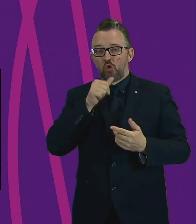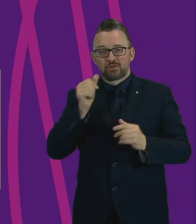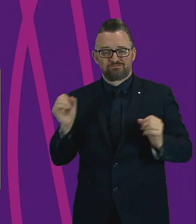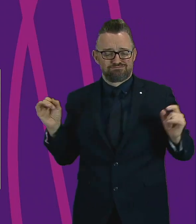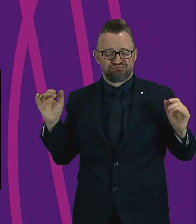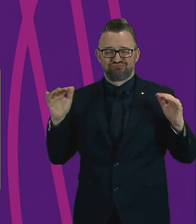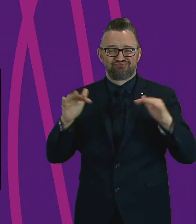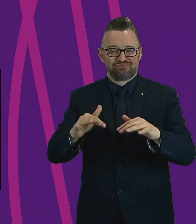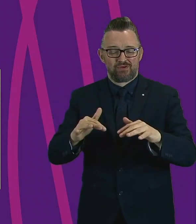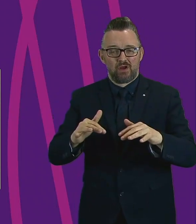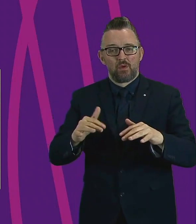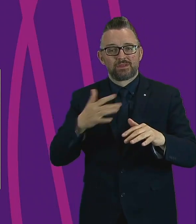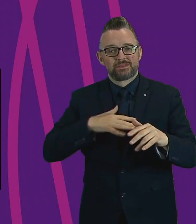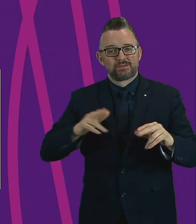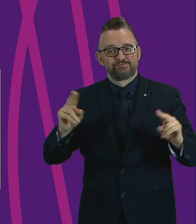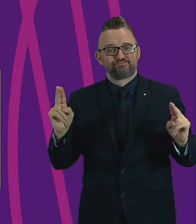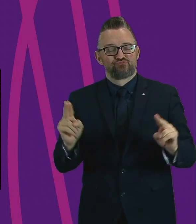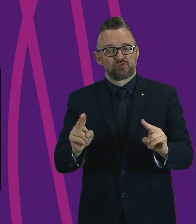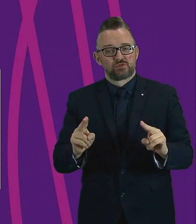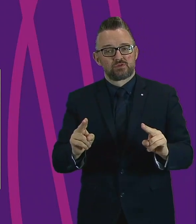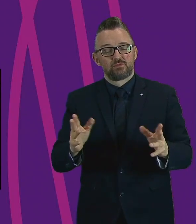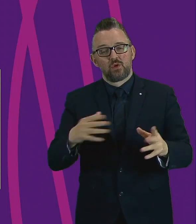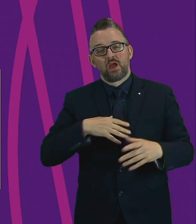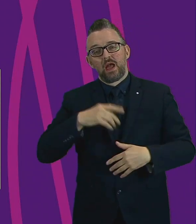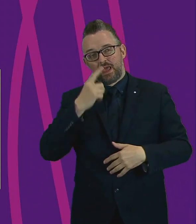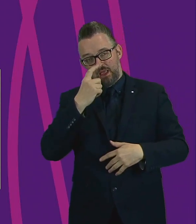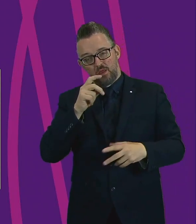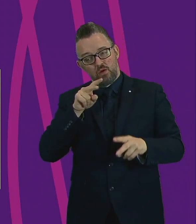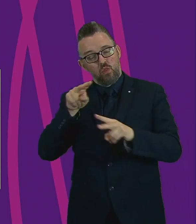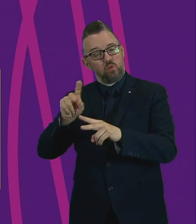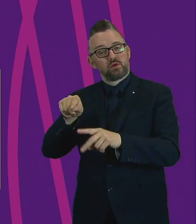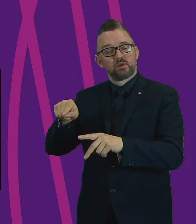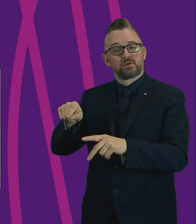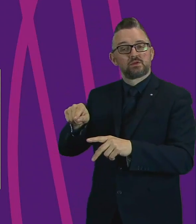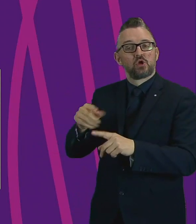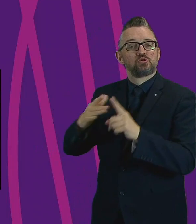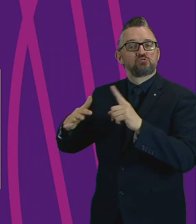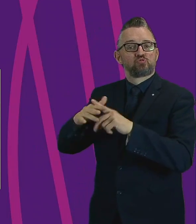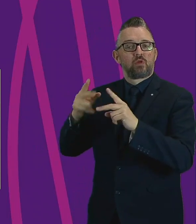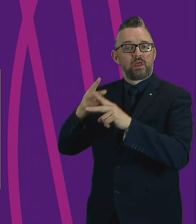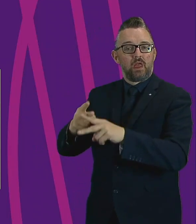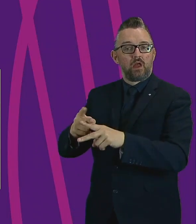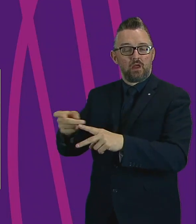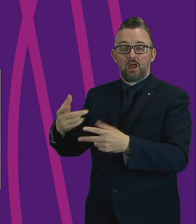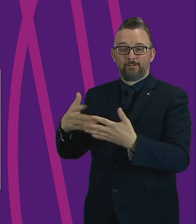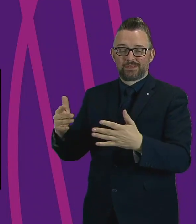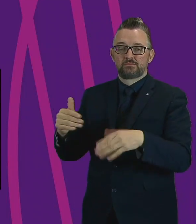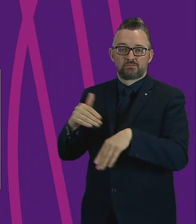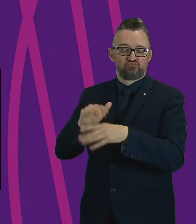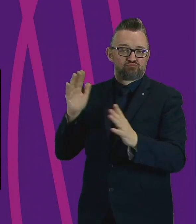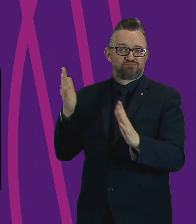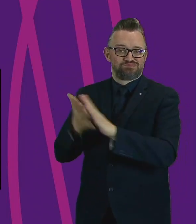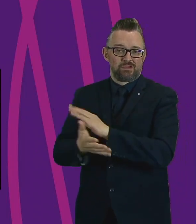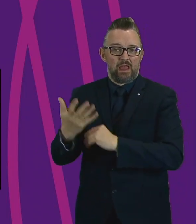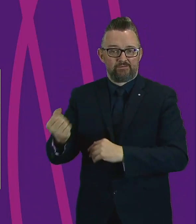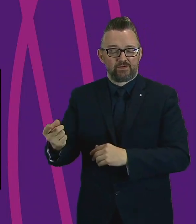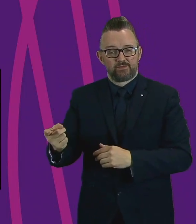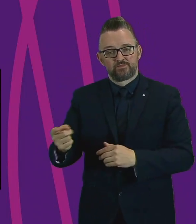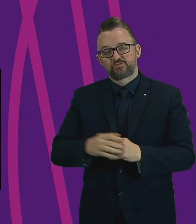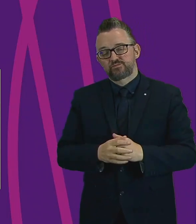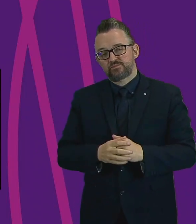However, there are clearly lessons to be learned, and we can look to social care, where some of the worst harm has been caused during this pandemic. Despite